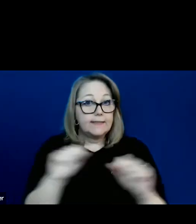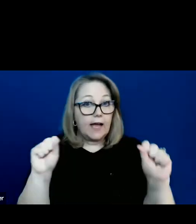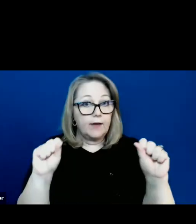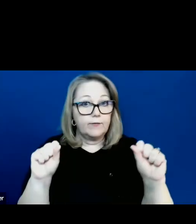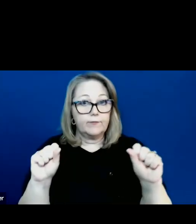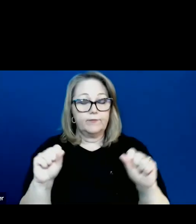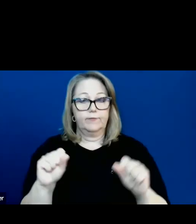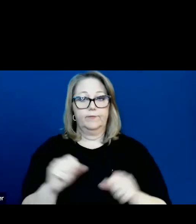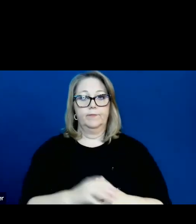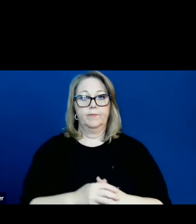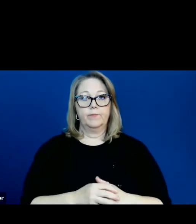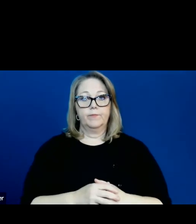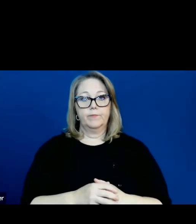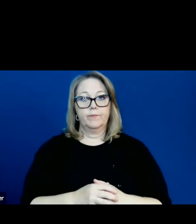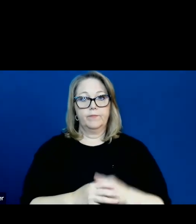negative.